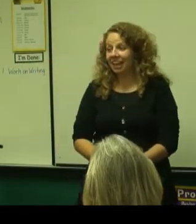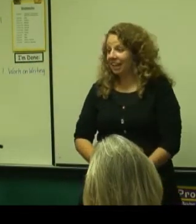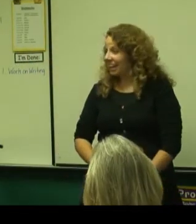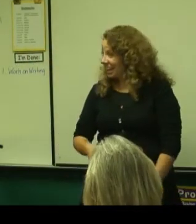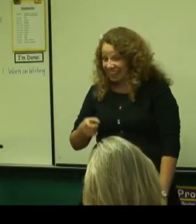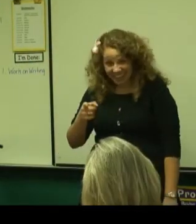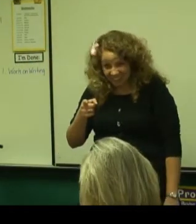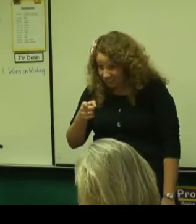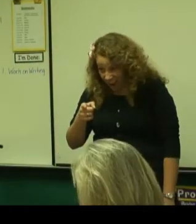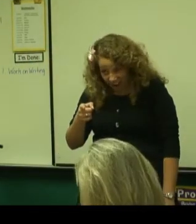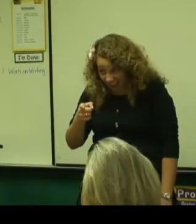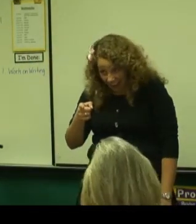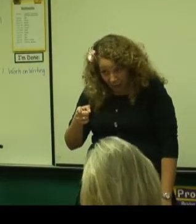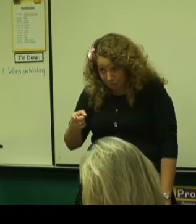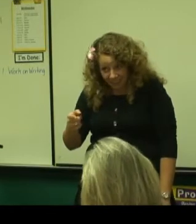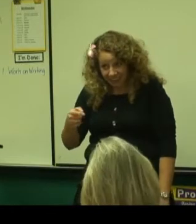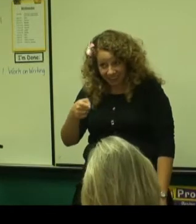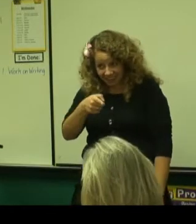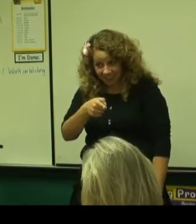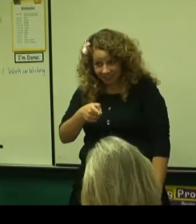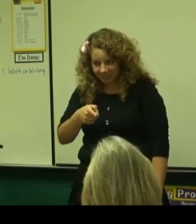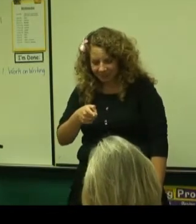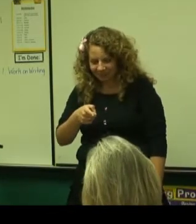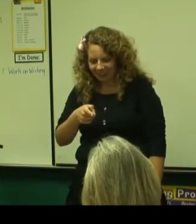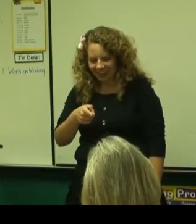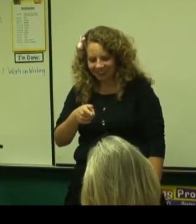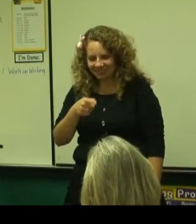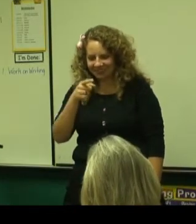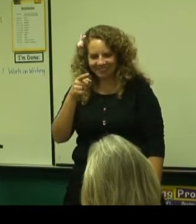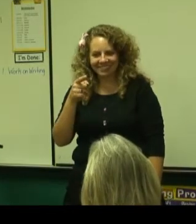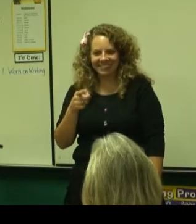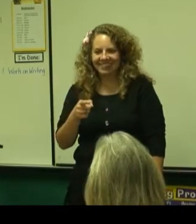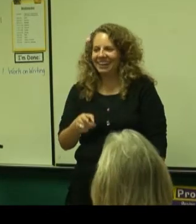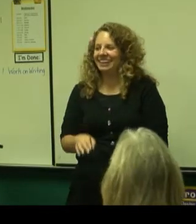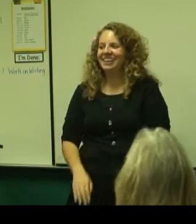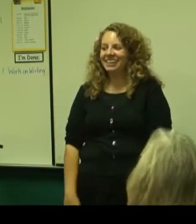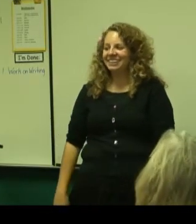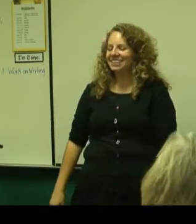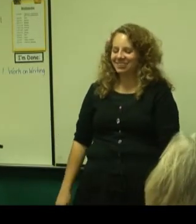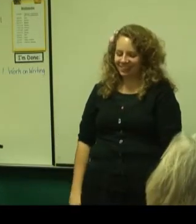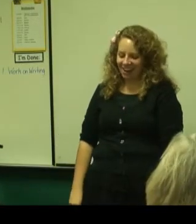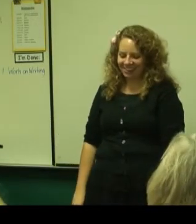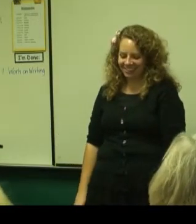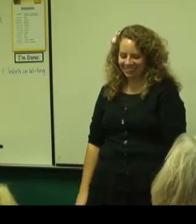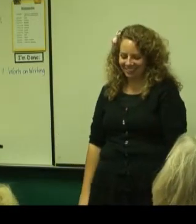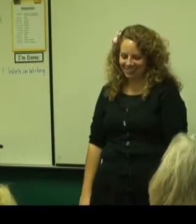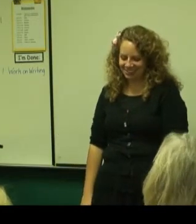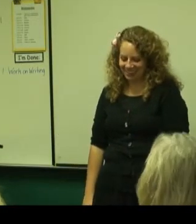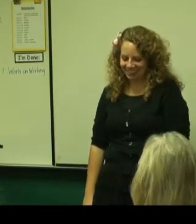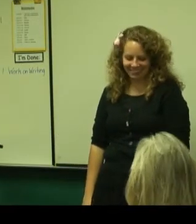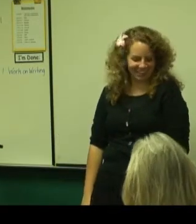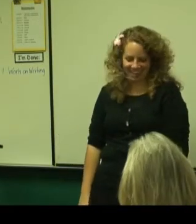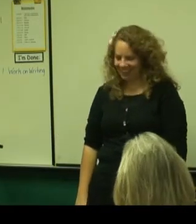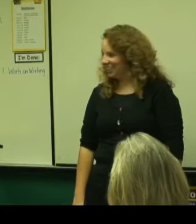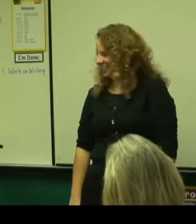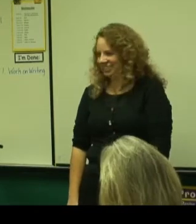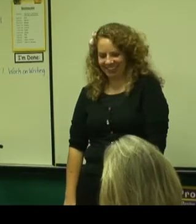Okay, he not happy? He? Wow. That's a lot of things to do at once. Okay, shake